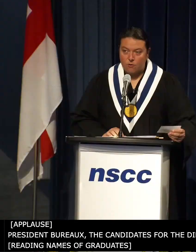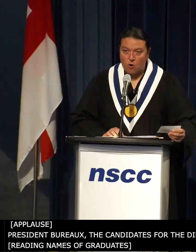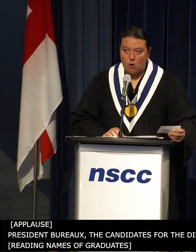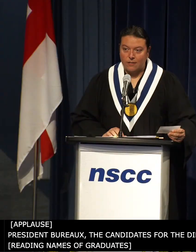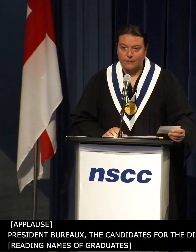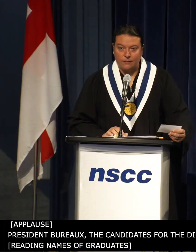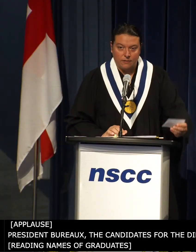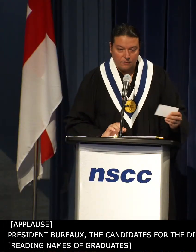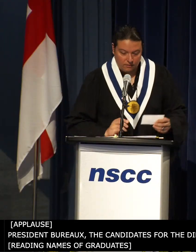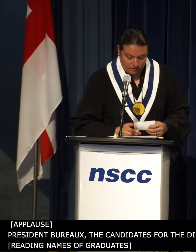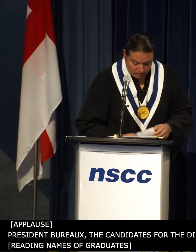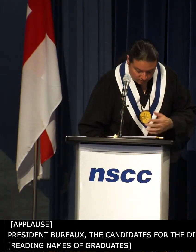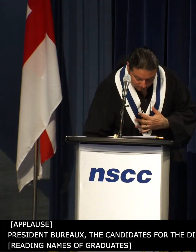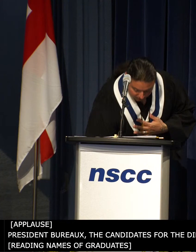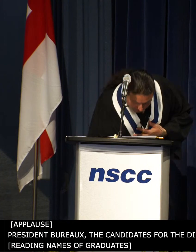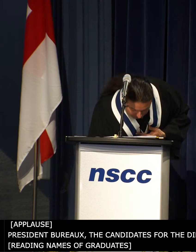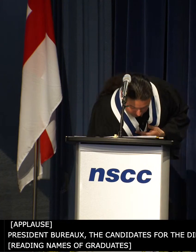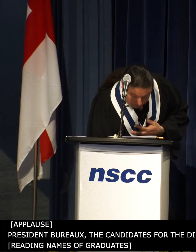Johnny Rollings.